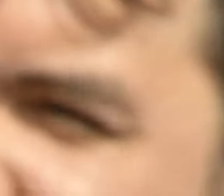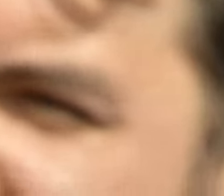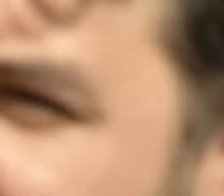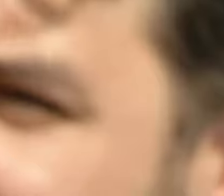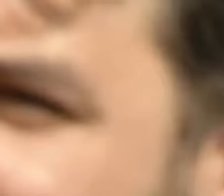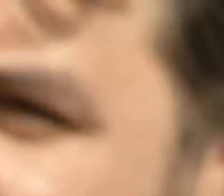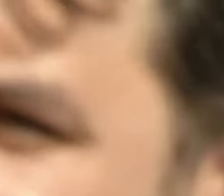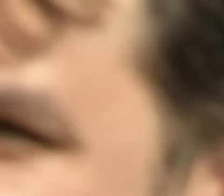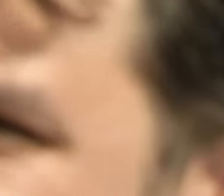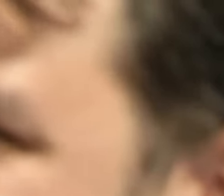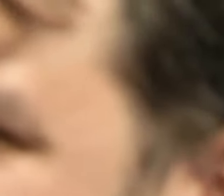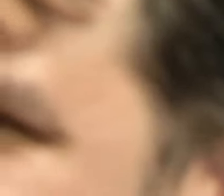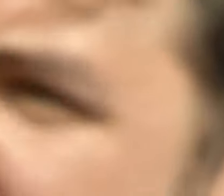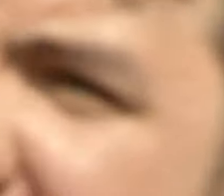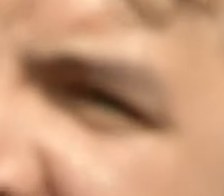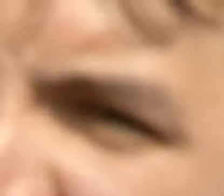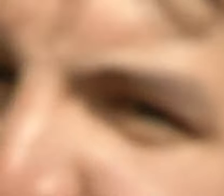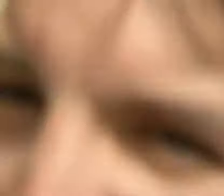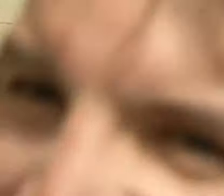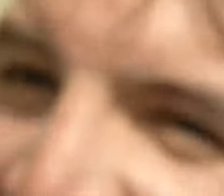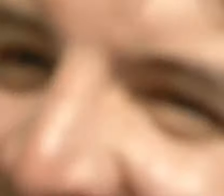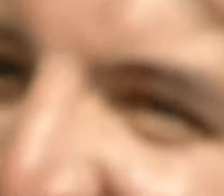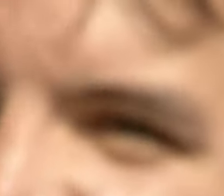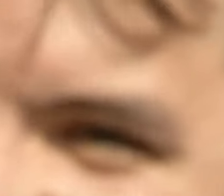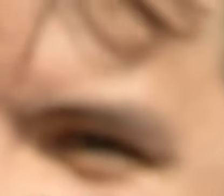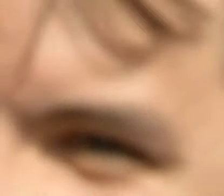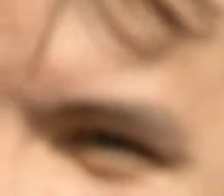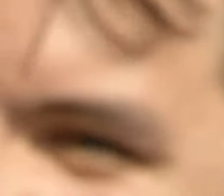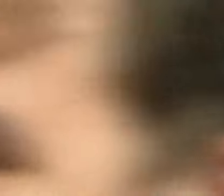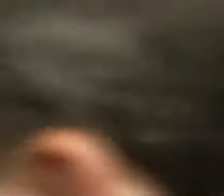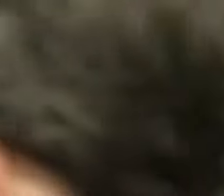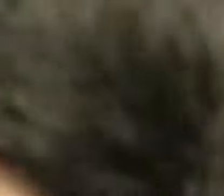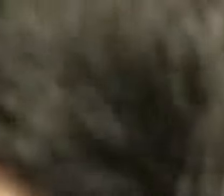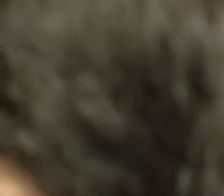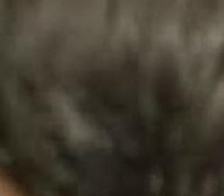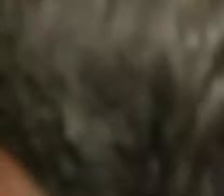Elected officials, how dare they? Right. Then they have a lieutenant governor.